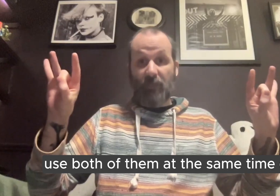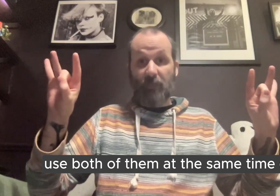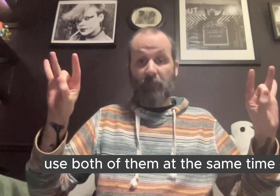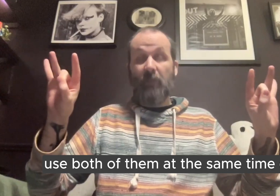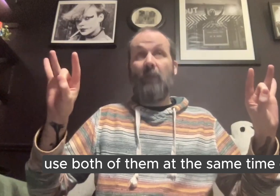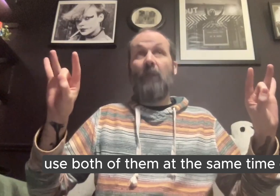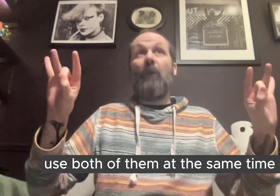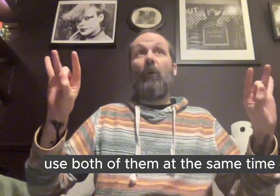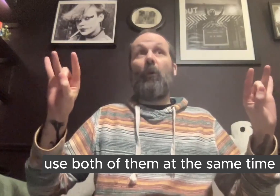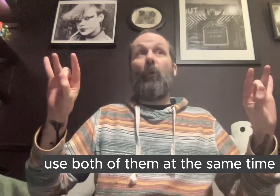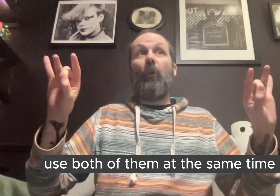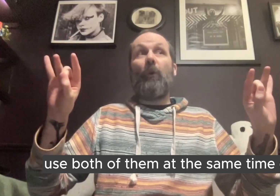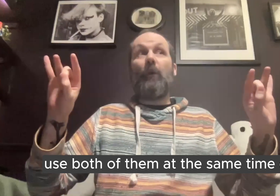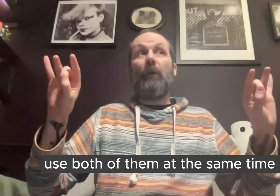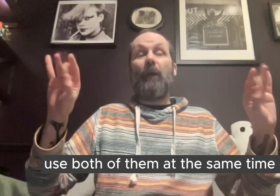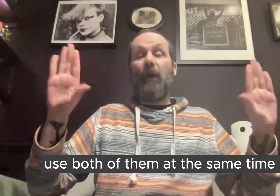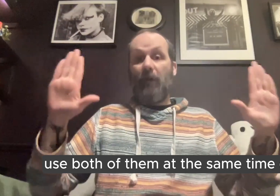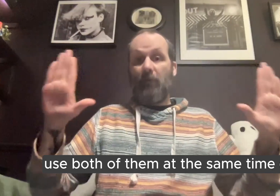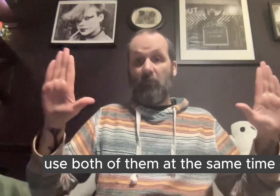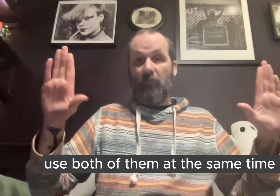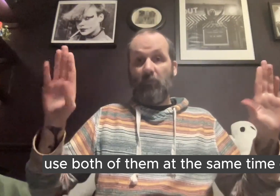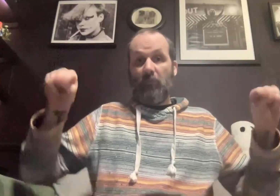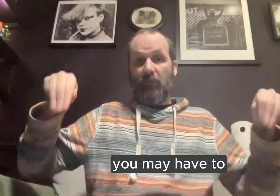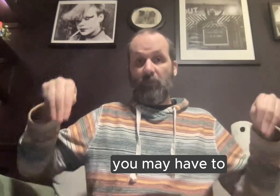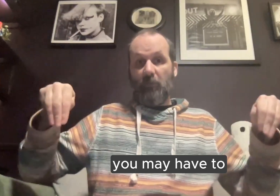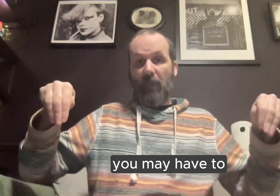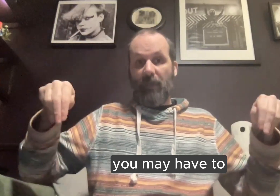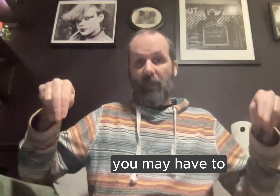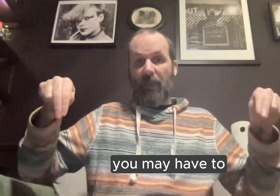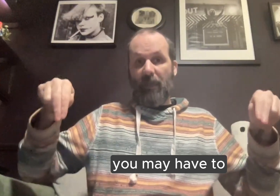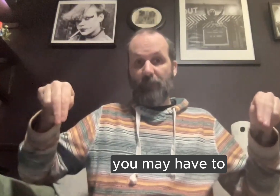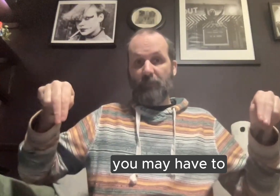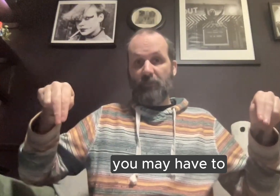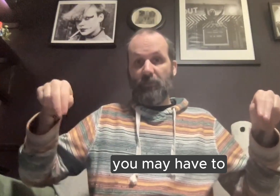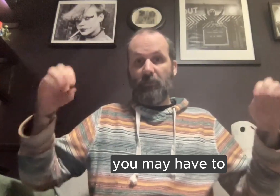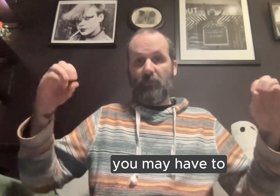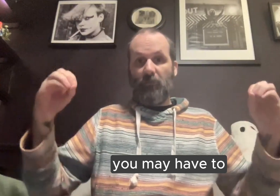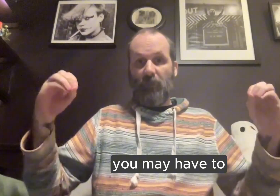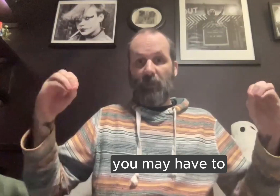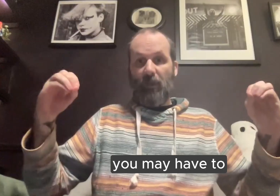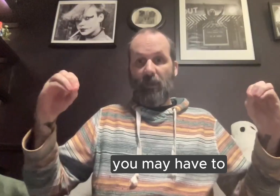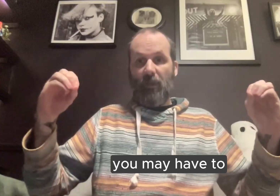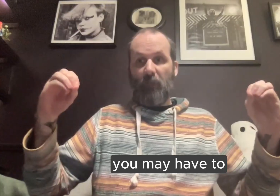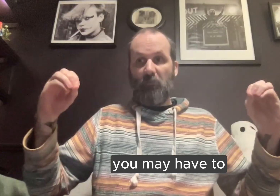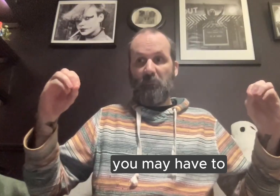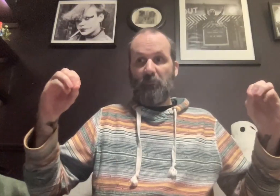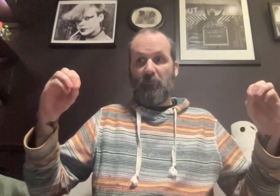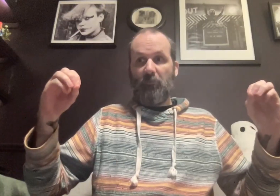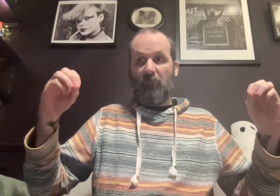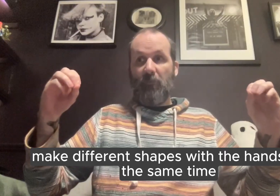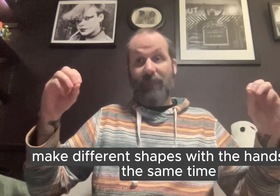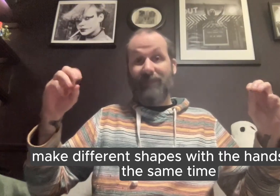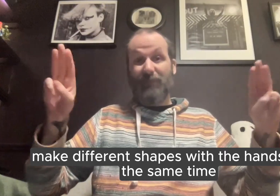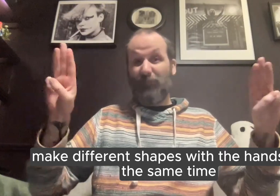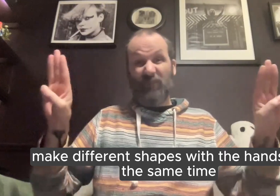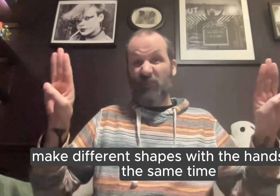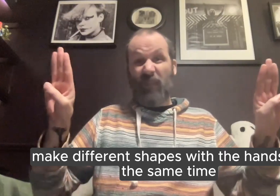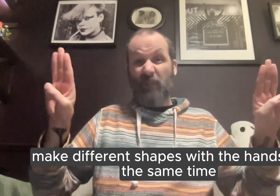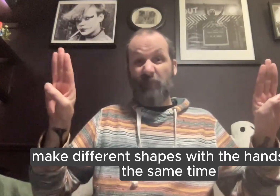time, or you may have to make different